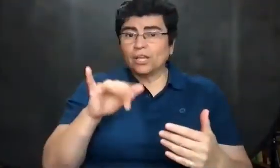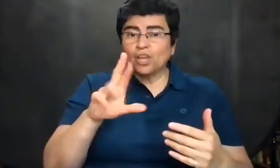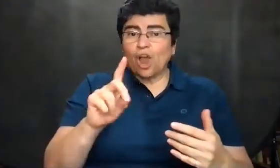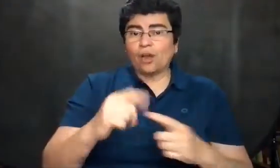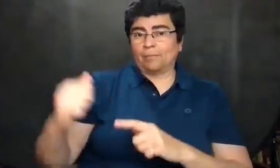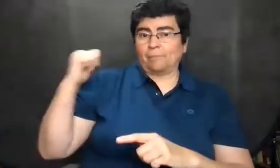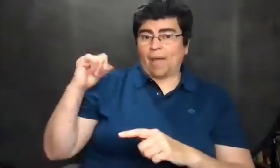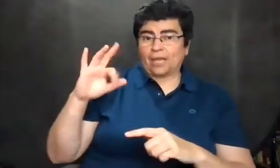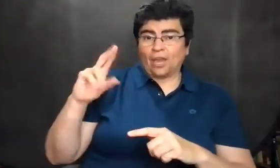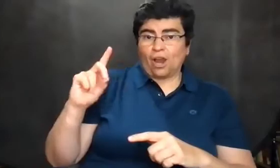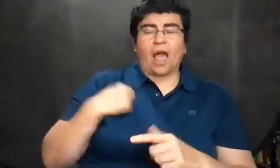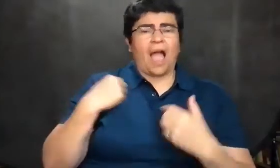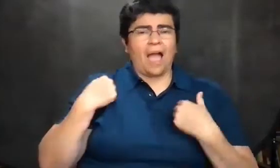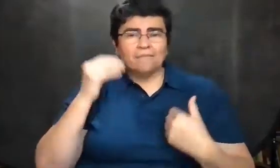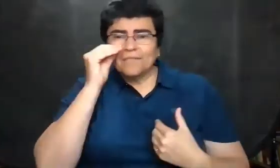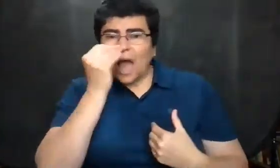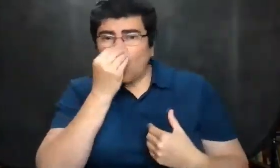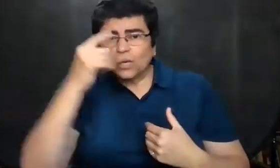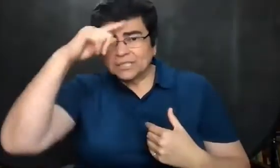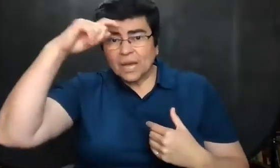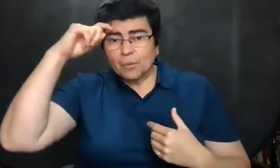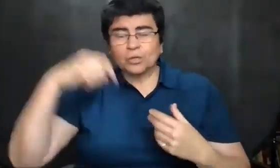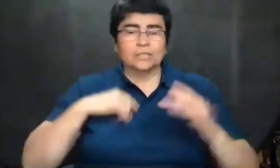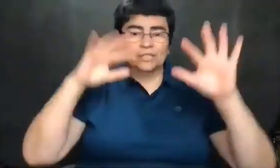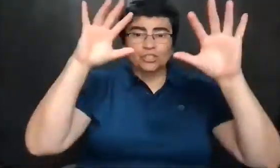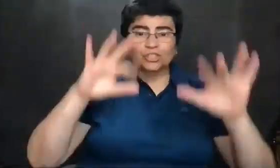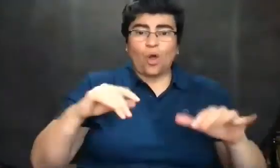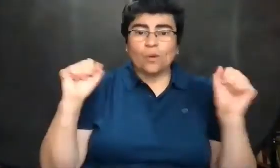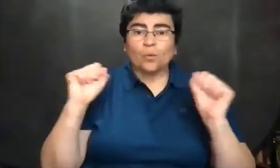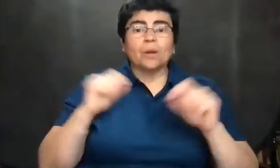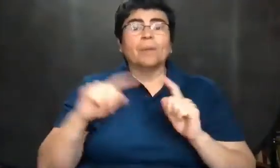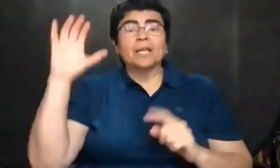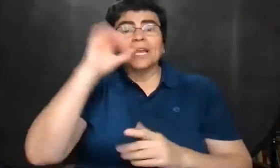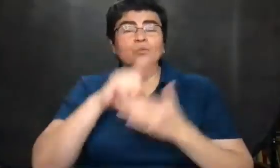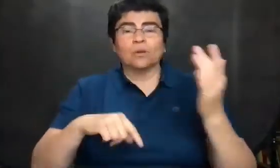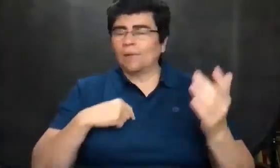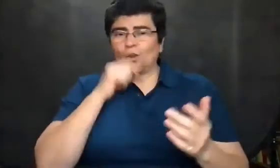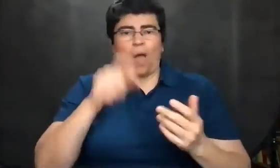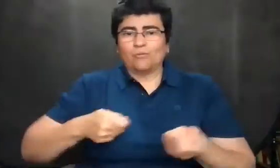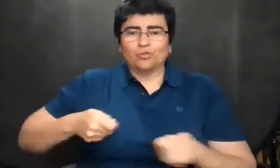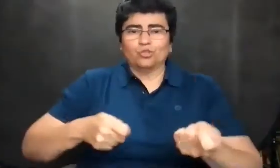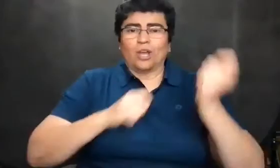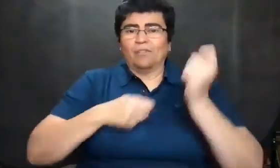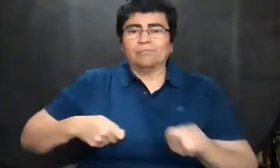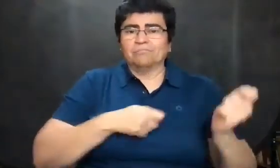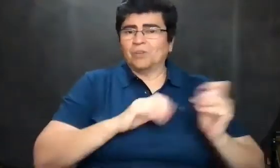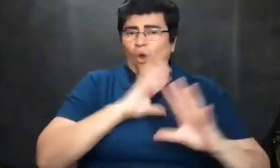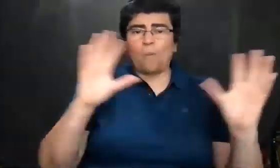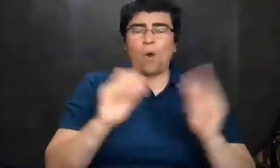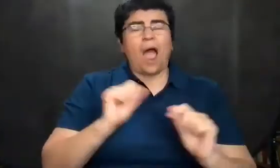I have flowers in the summer and I have snow in the winter. But guess what? I don't have to shovel anymore. I can look out the window on a